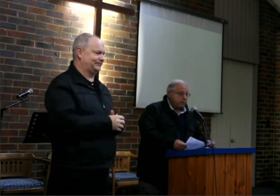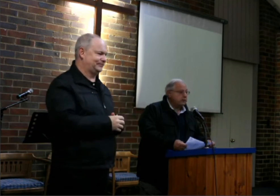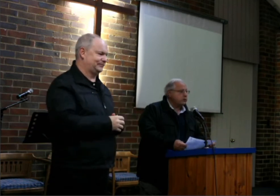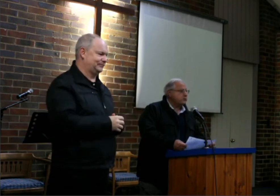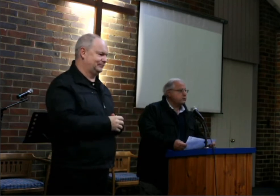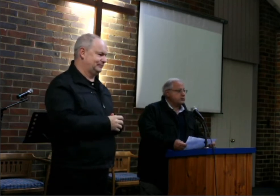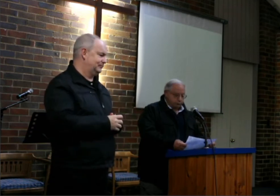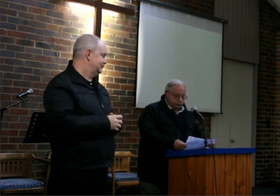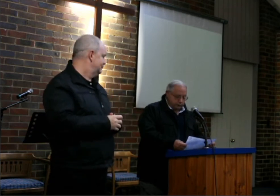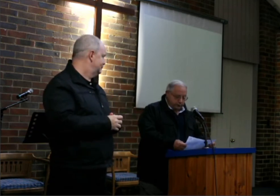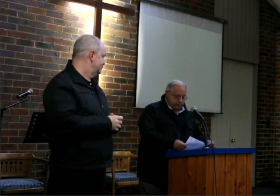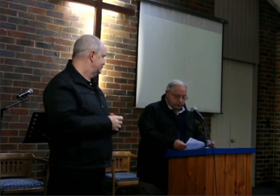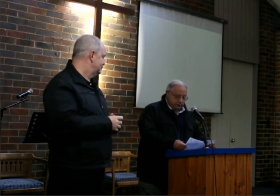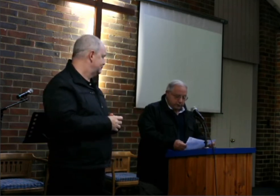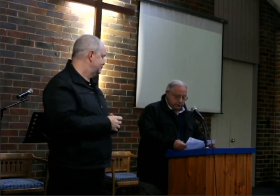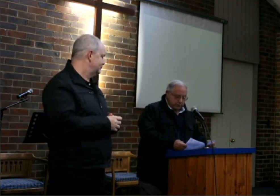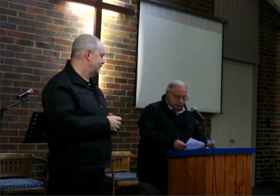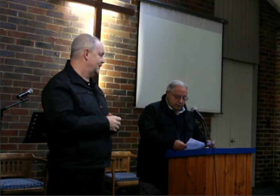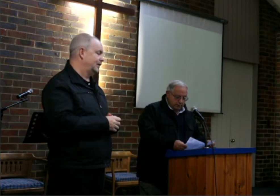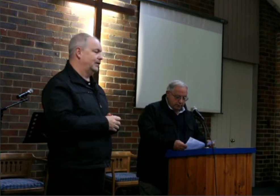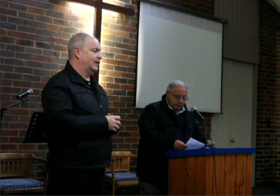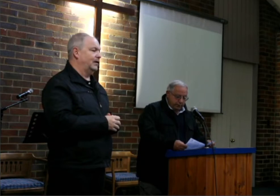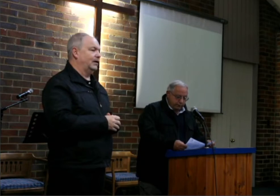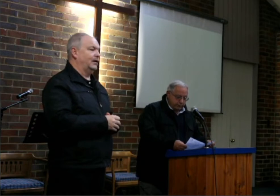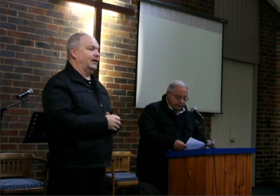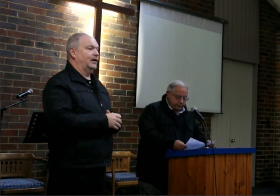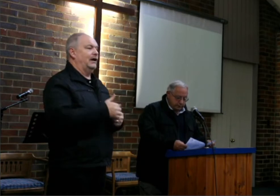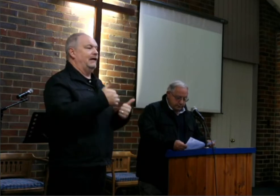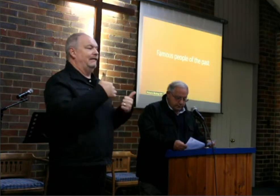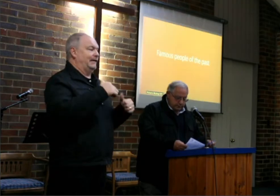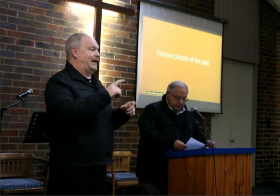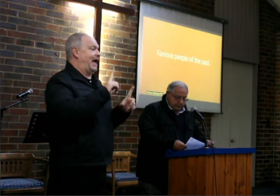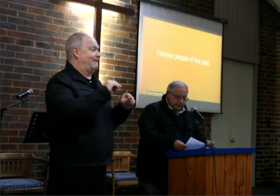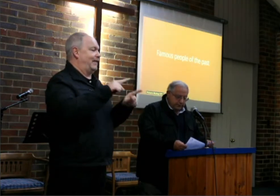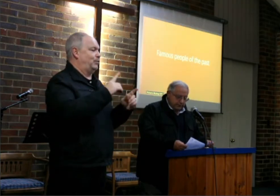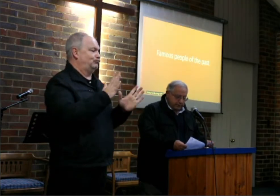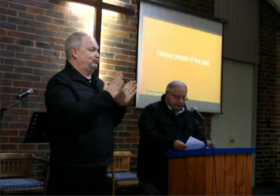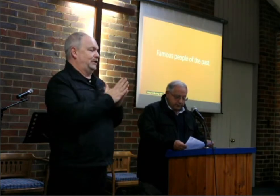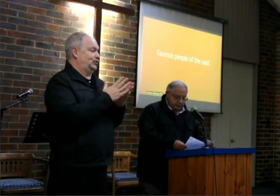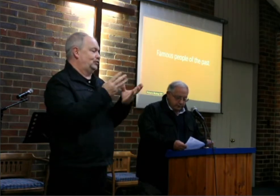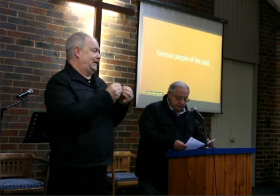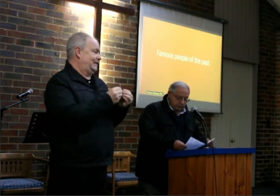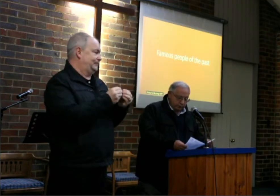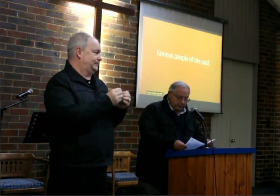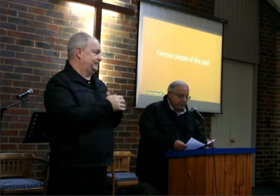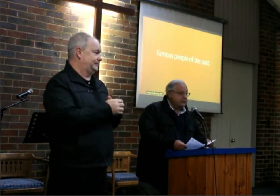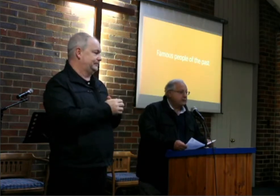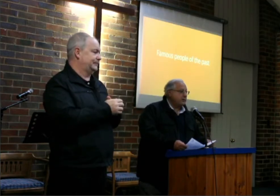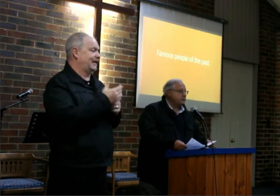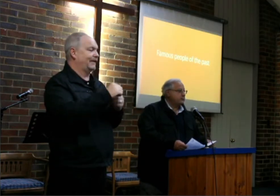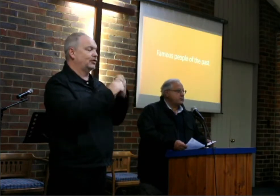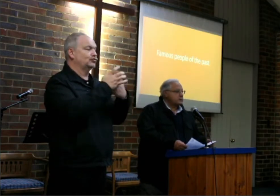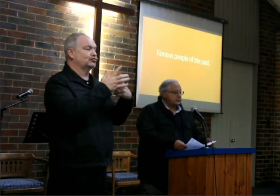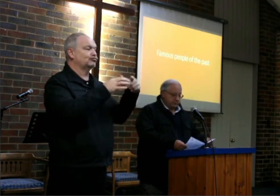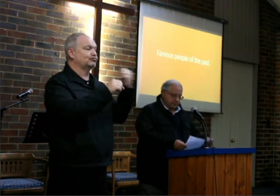followed by Ron, going to do the congregational prayer for us. And then Greg will be reading the